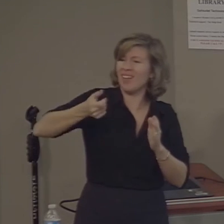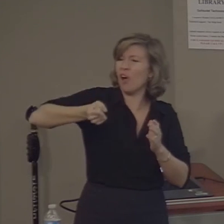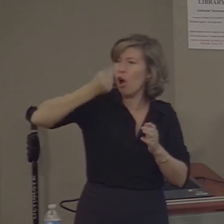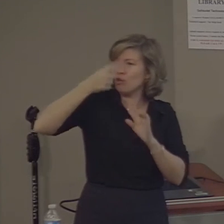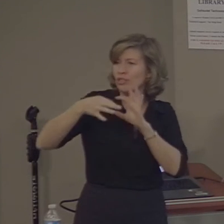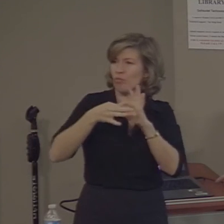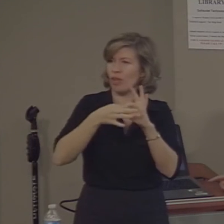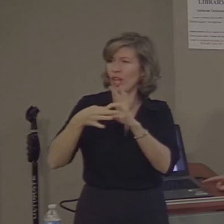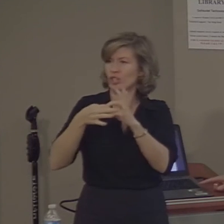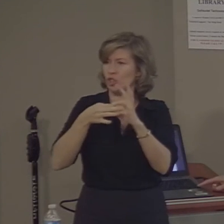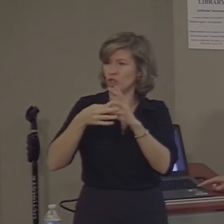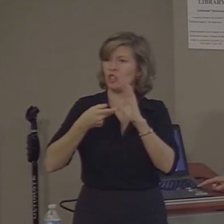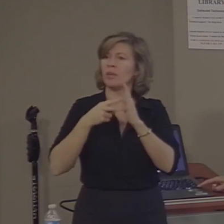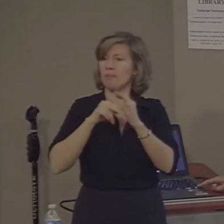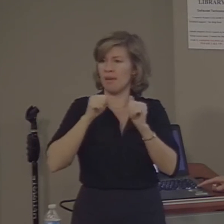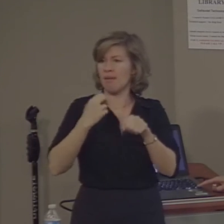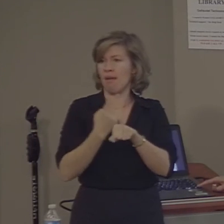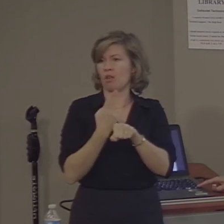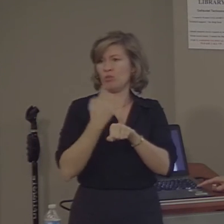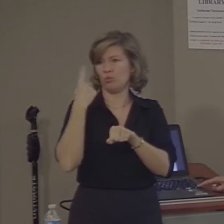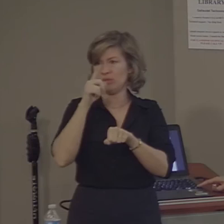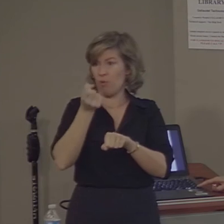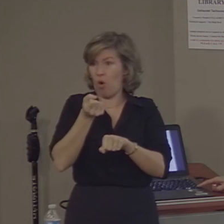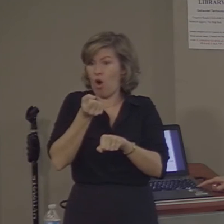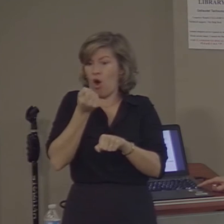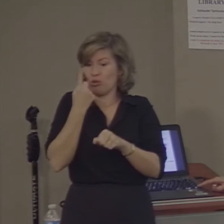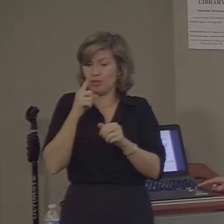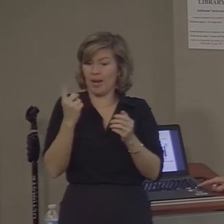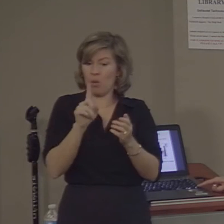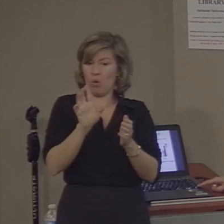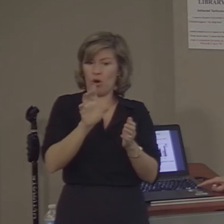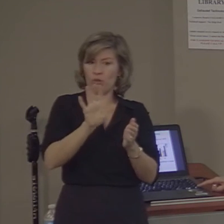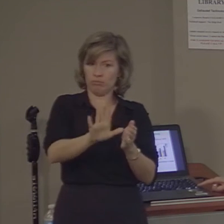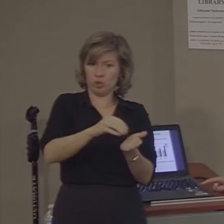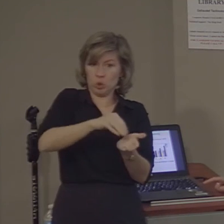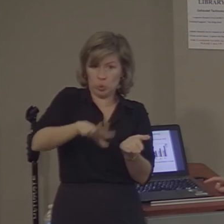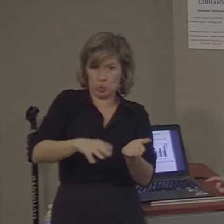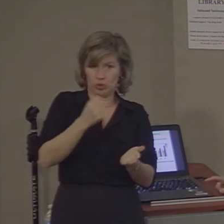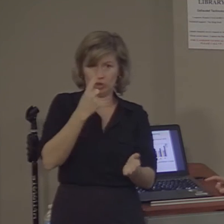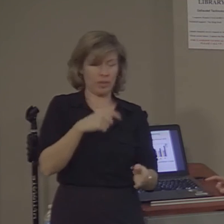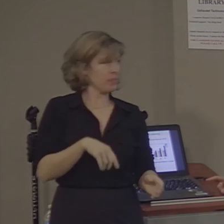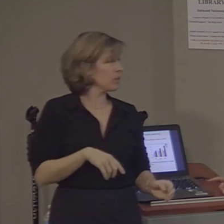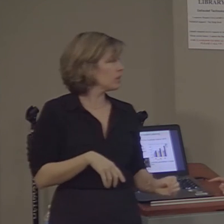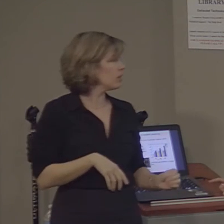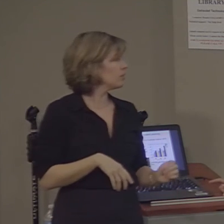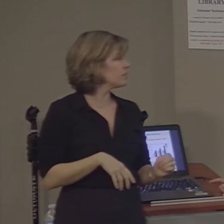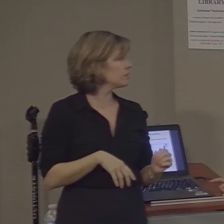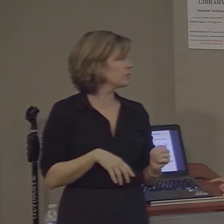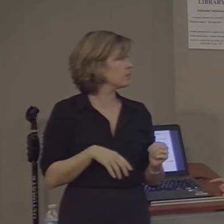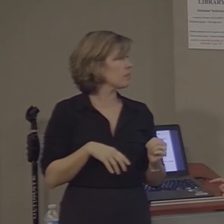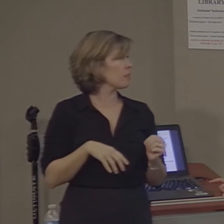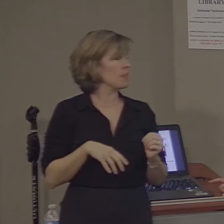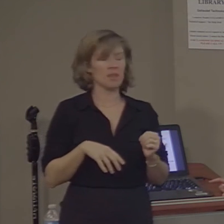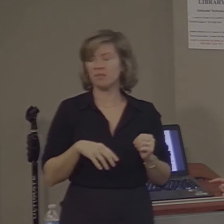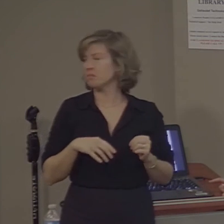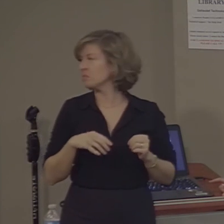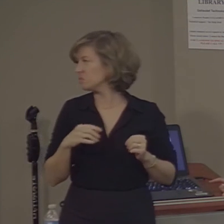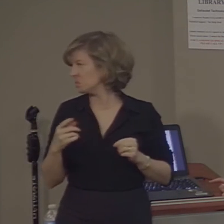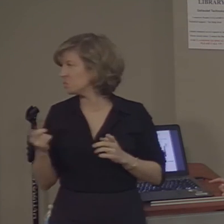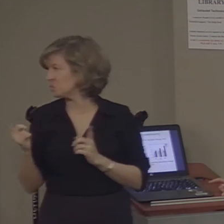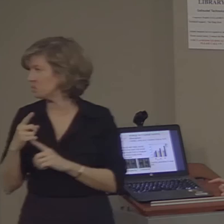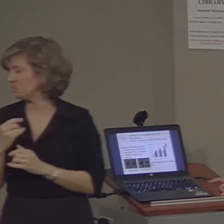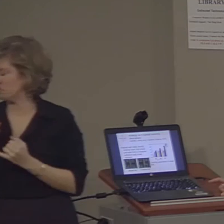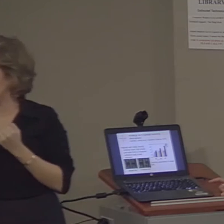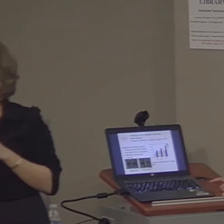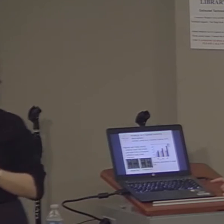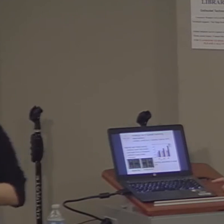your students are at in the process of understanding. The last kind of spatial learning tool that we have